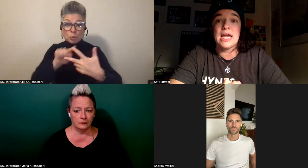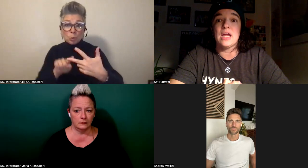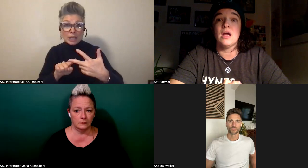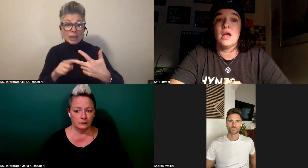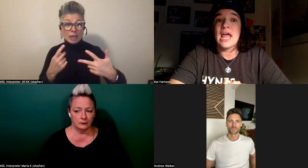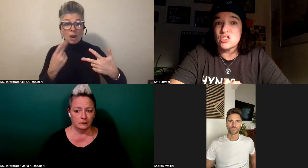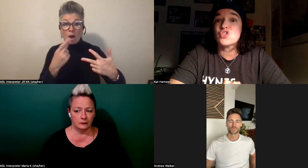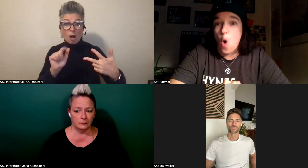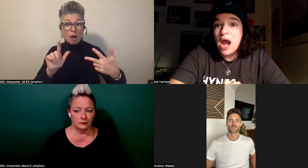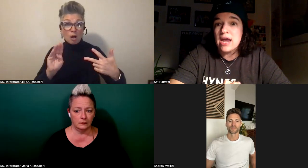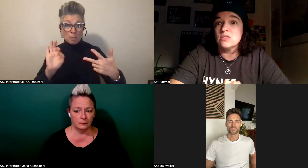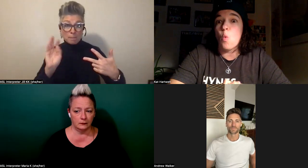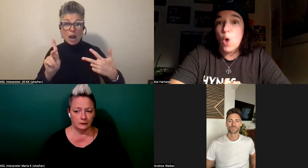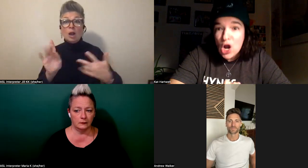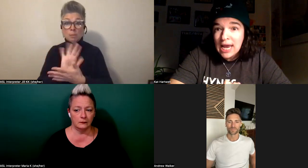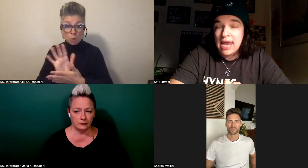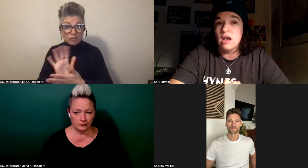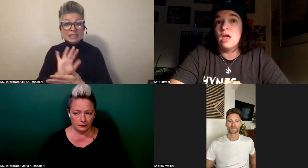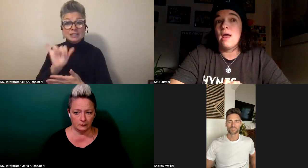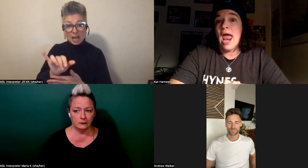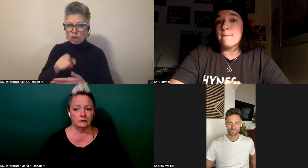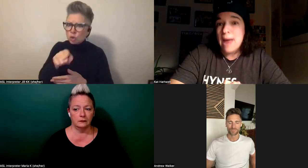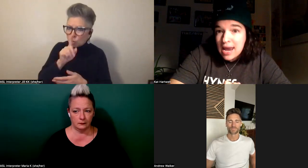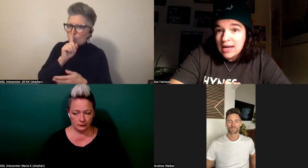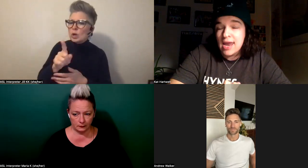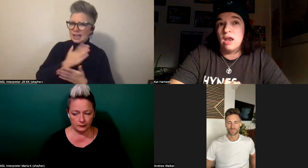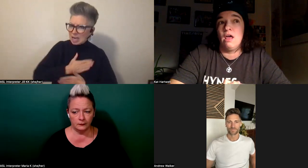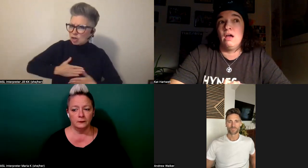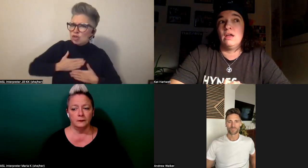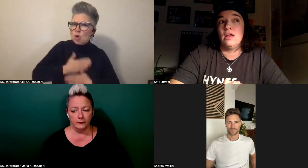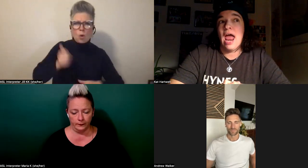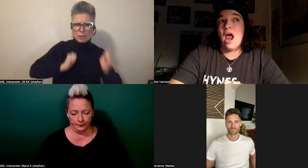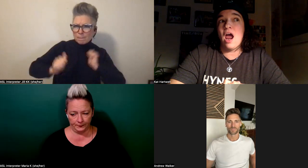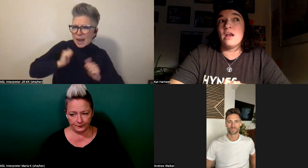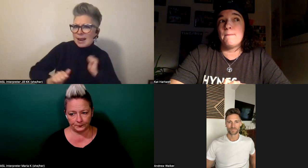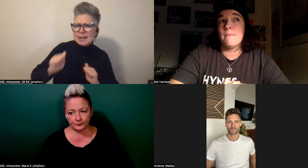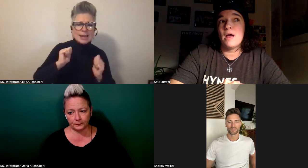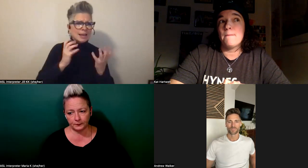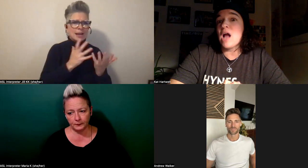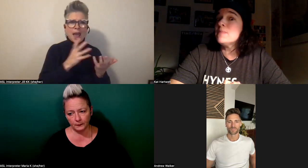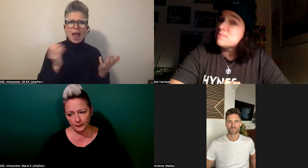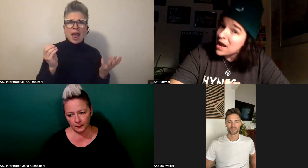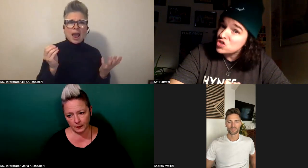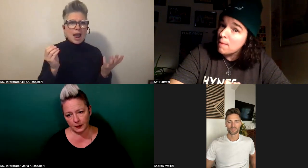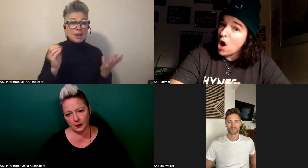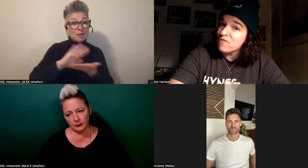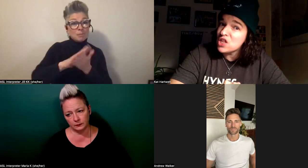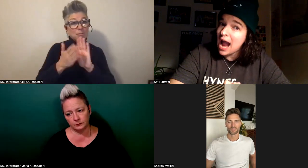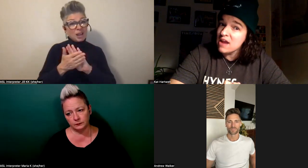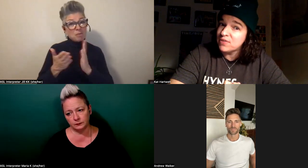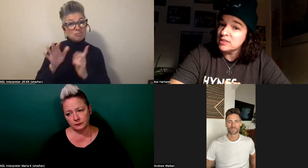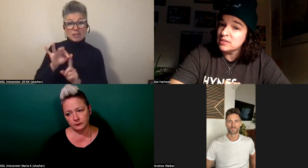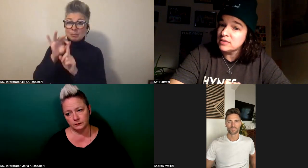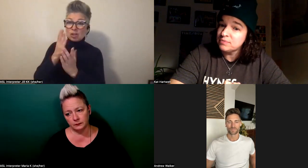you really enjoyed working, making, and becoming better part of